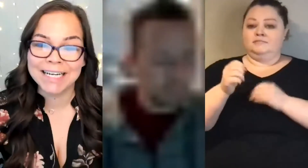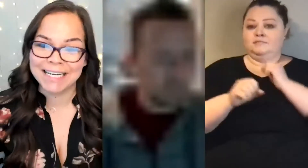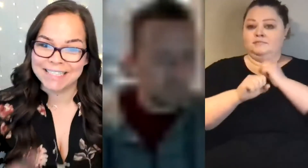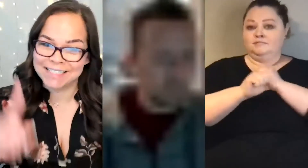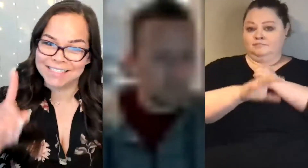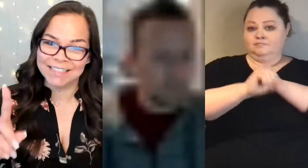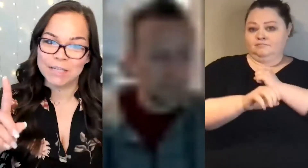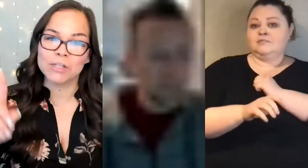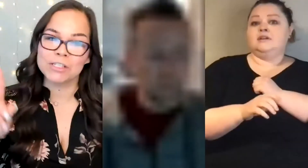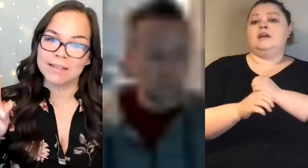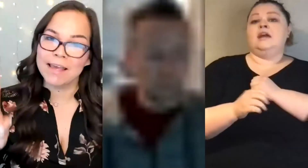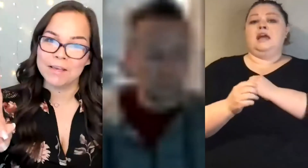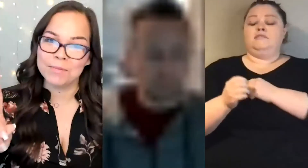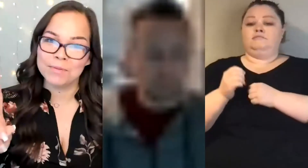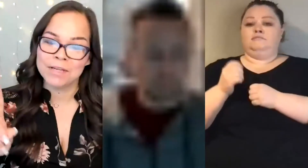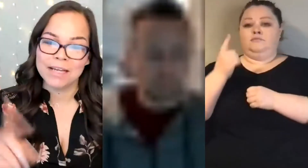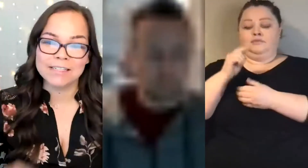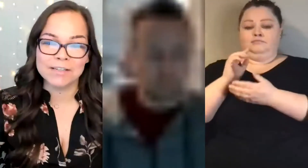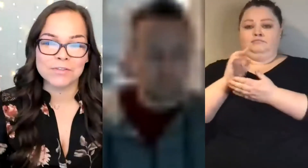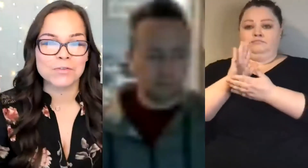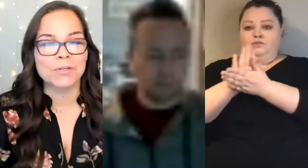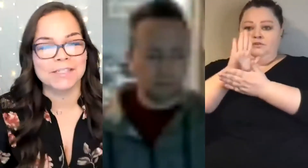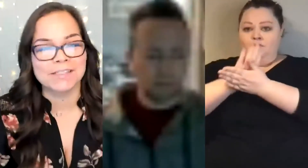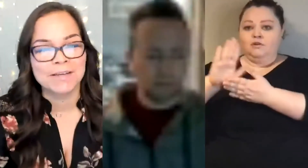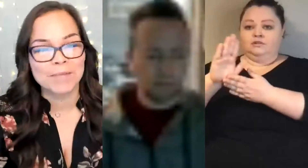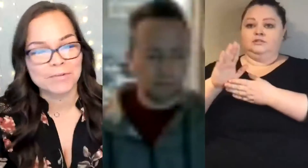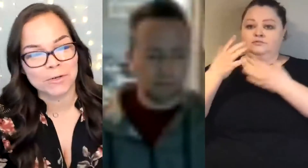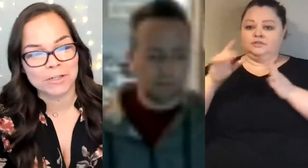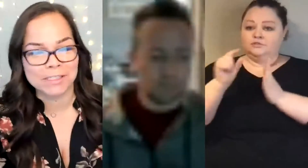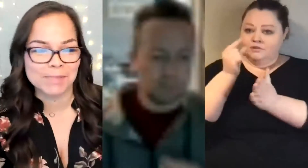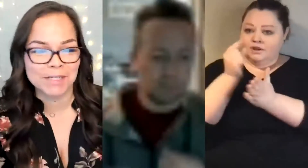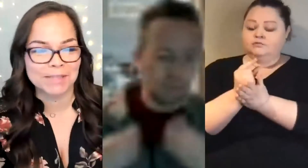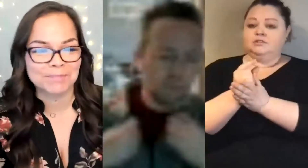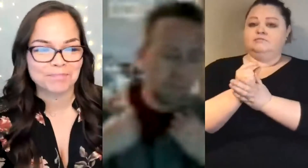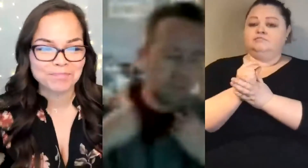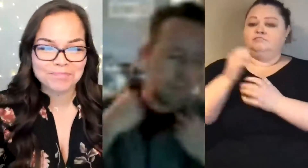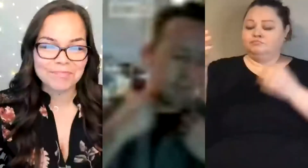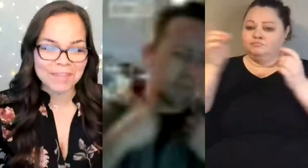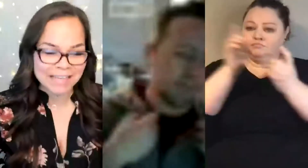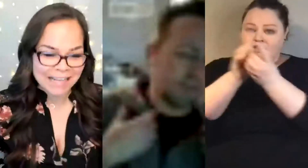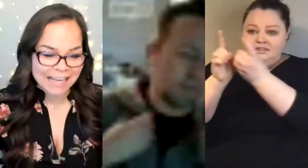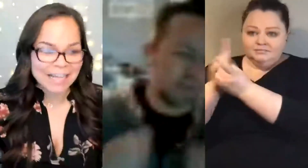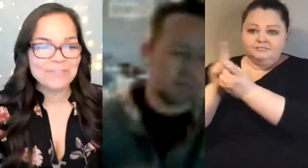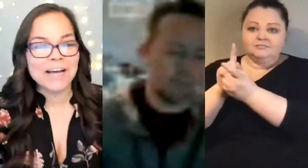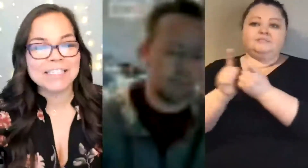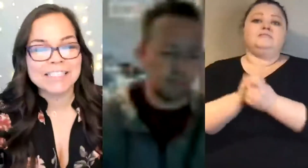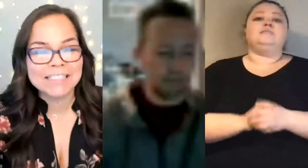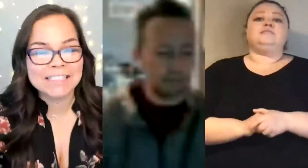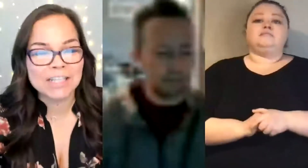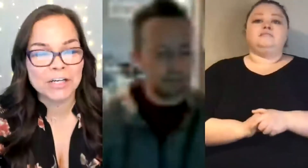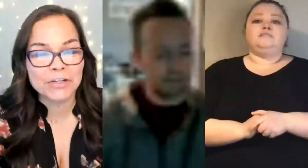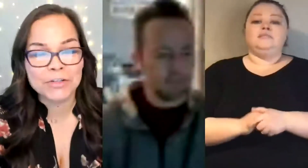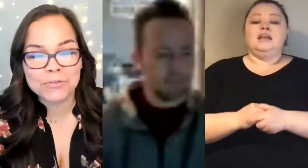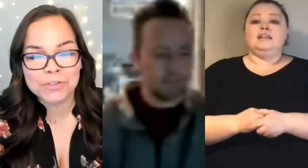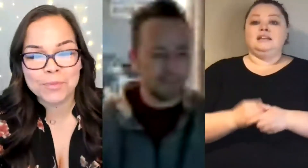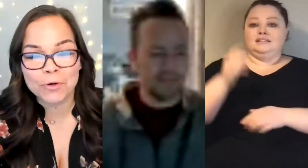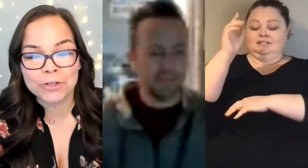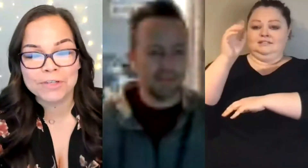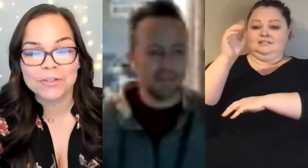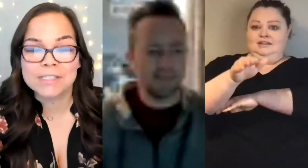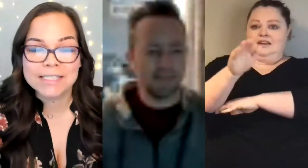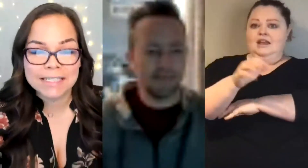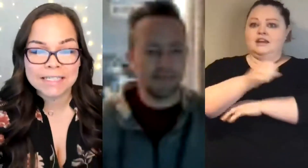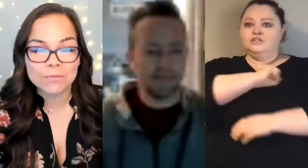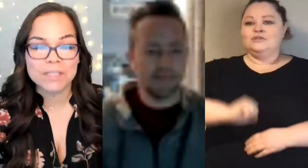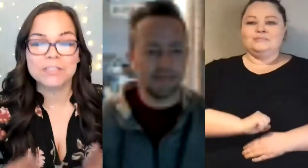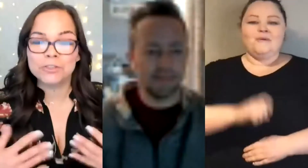By night, he wears a cape and tells stories, metaphorically speaking. In fact, he's a huge supporter